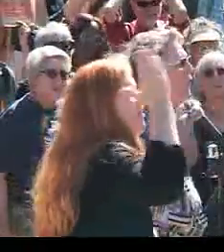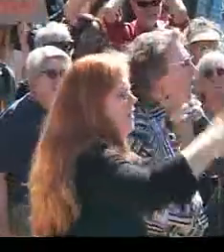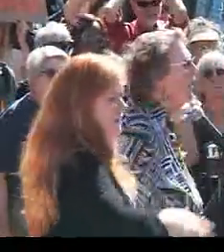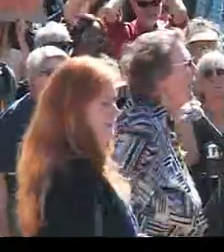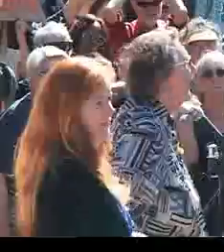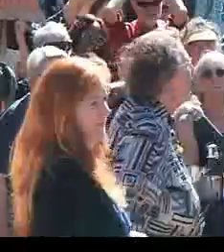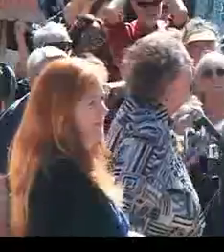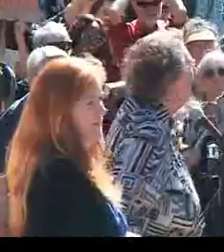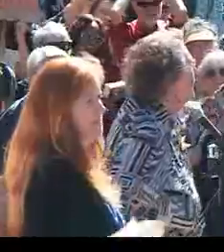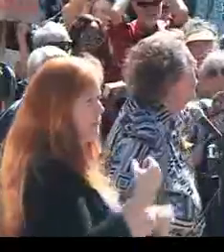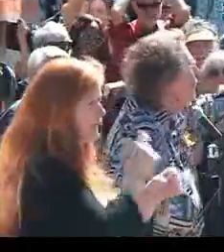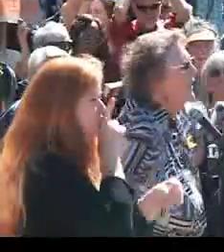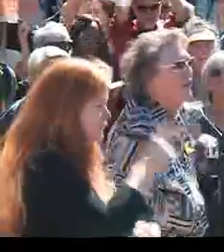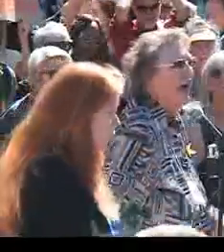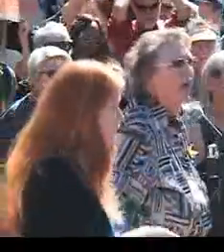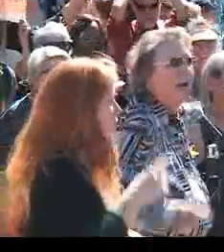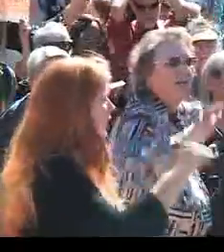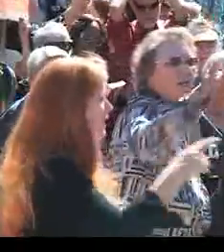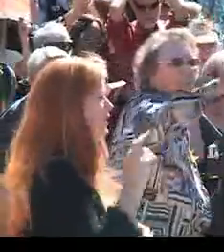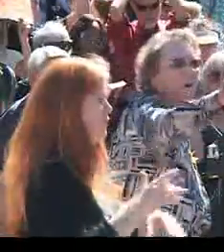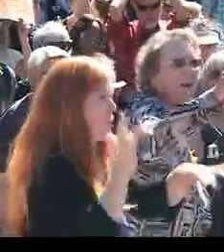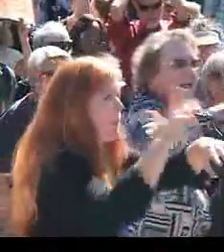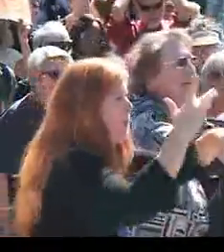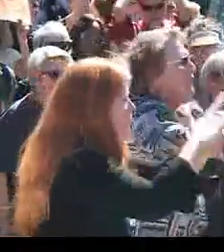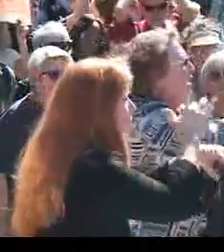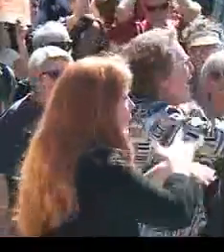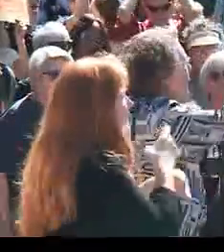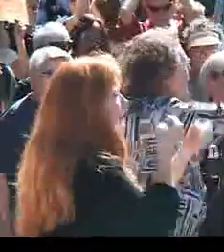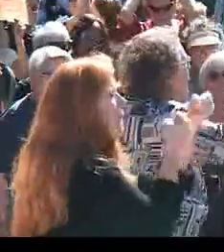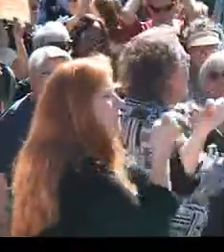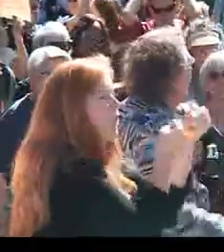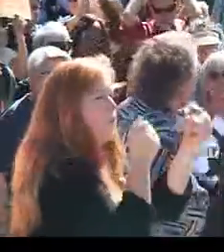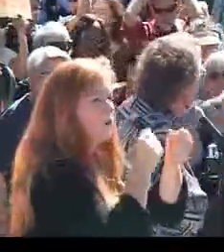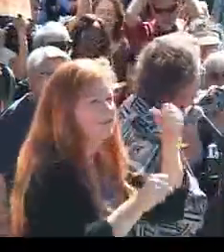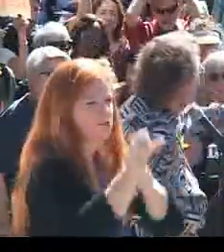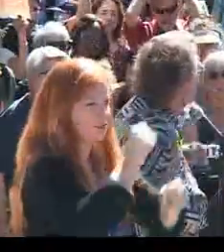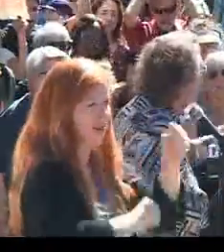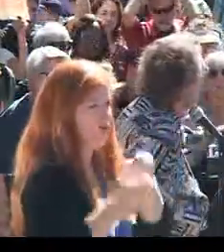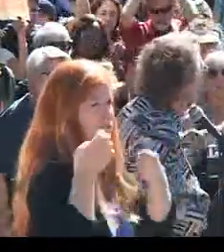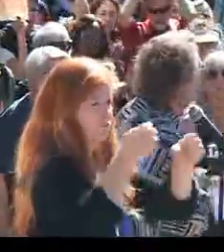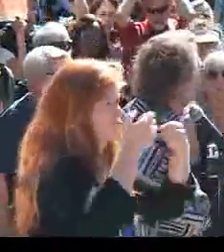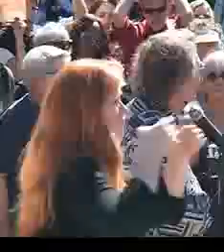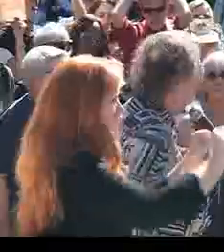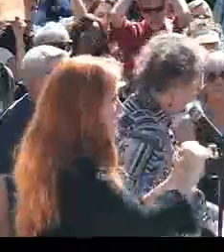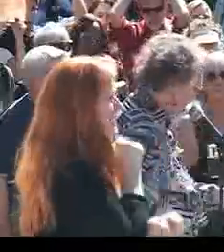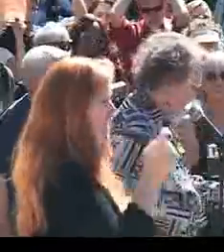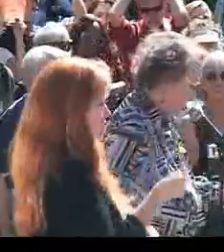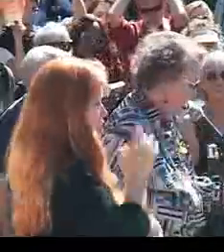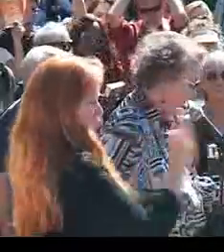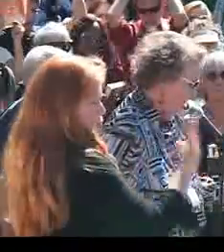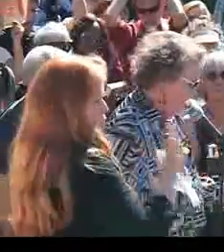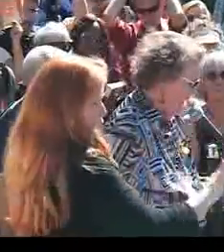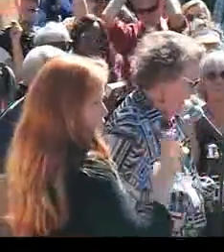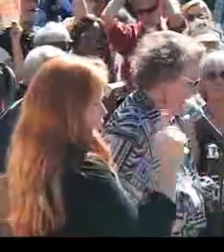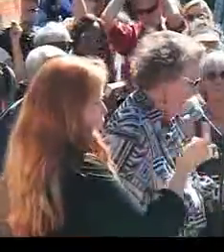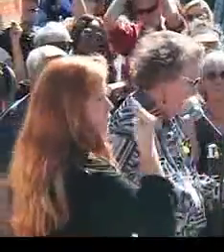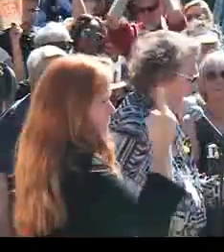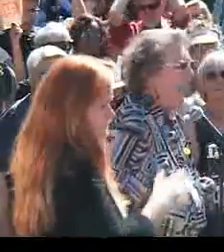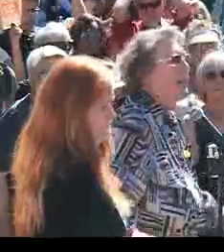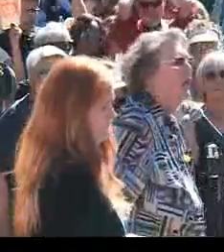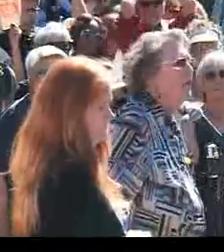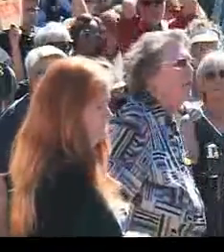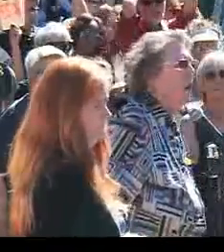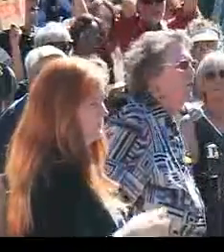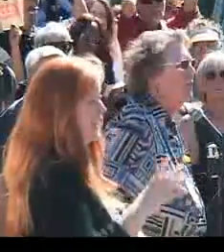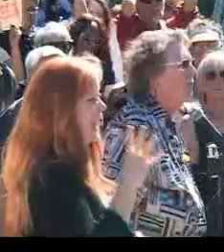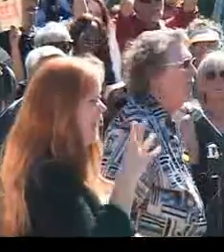Make sure that you reach out and support each other's efforts, not just the ones you are personally in.